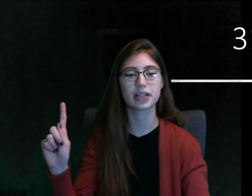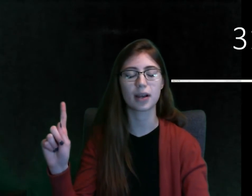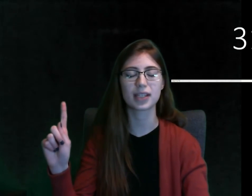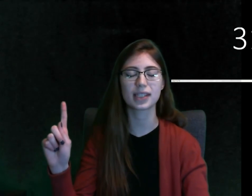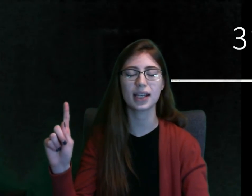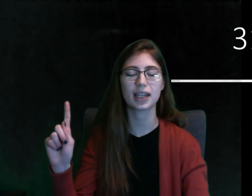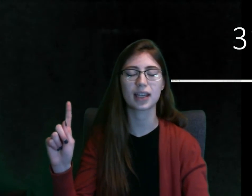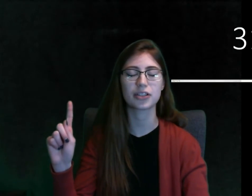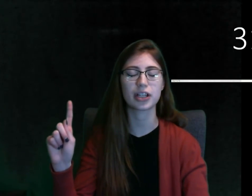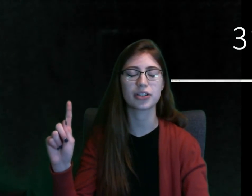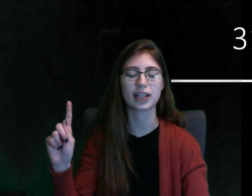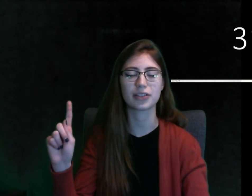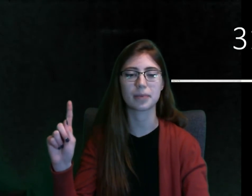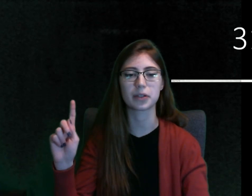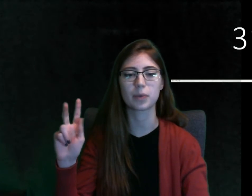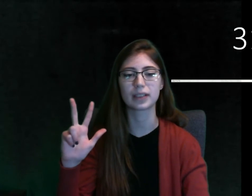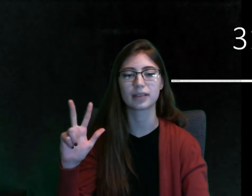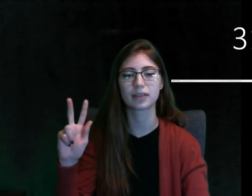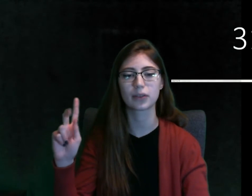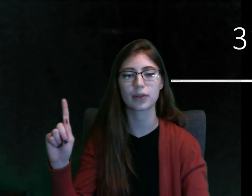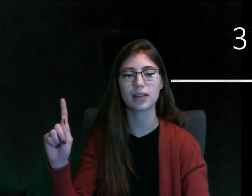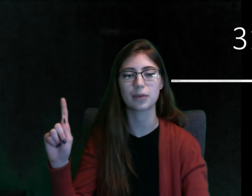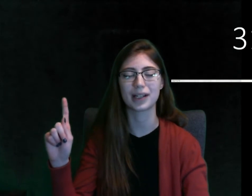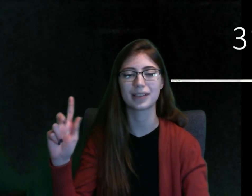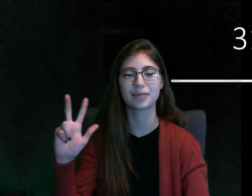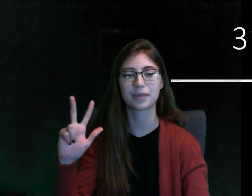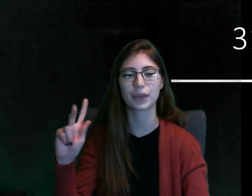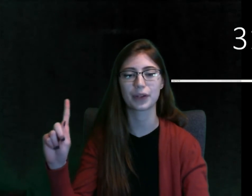dominant side, and change your hand shape to 1, 3, 1, 31.